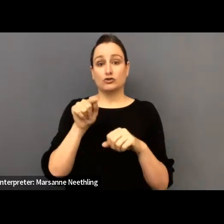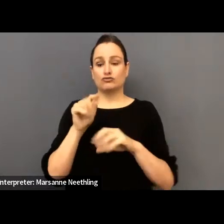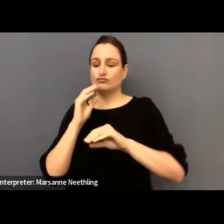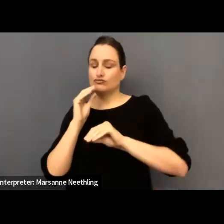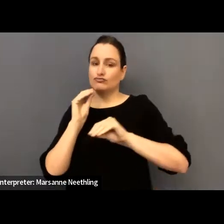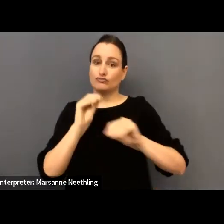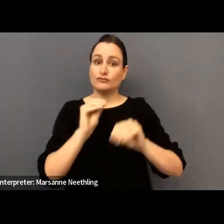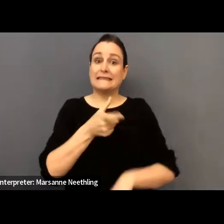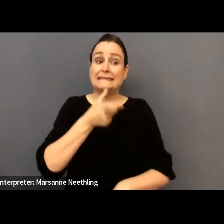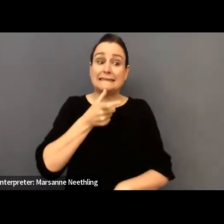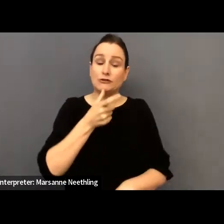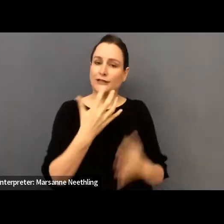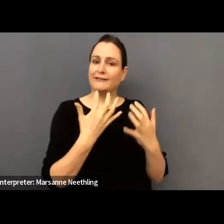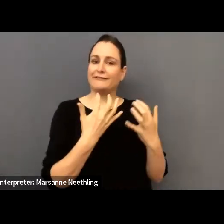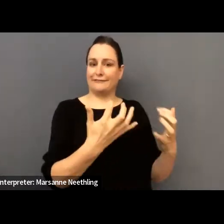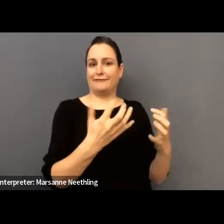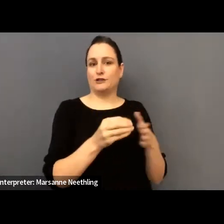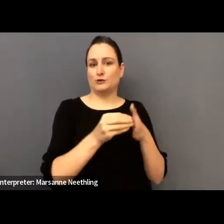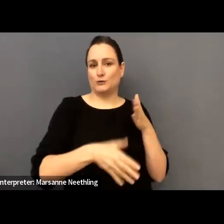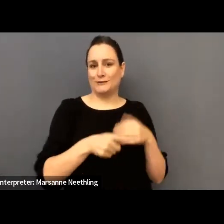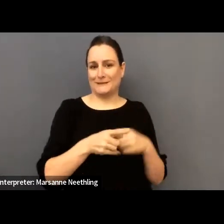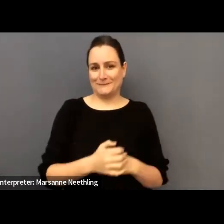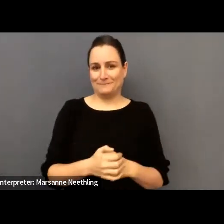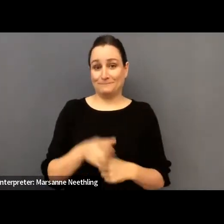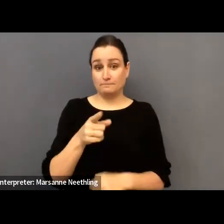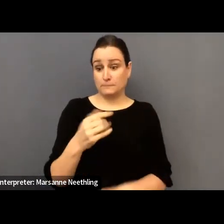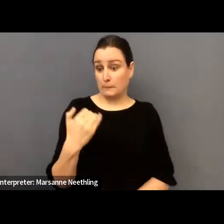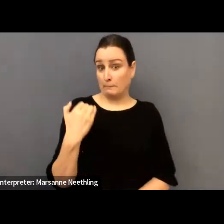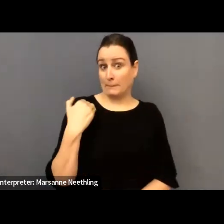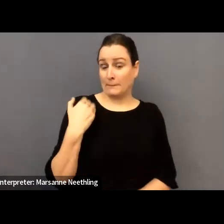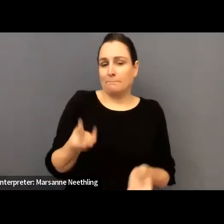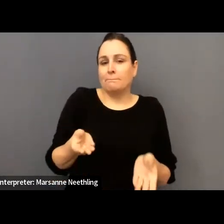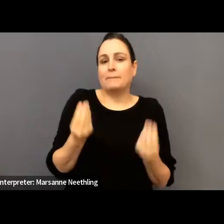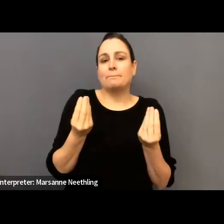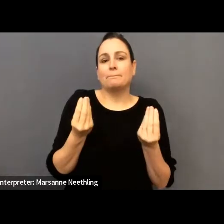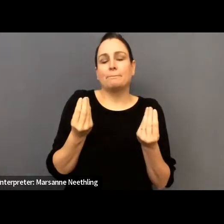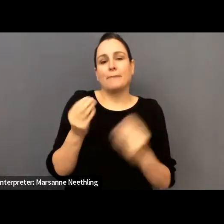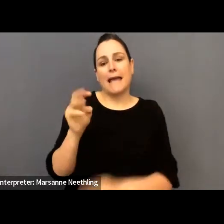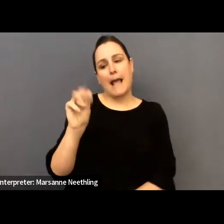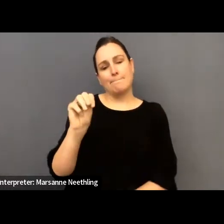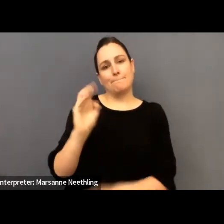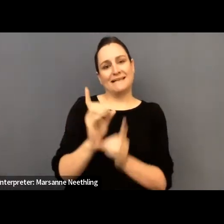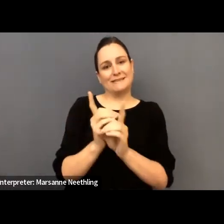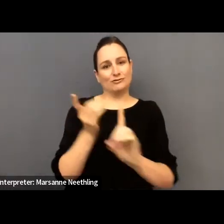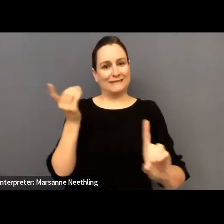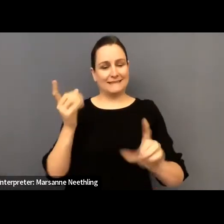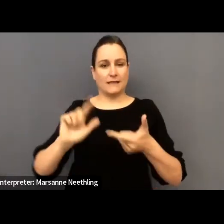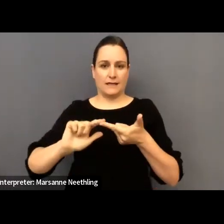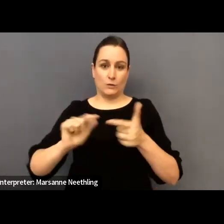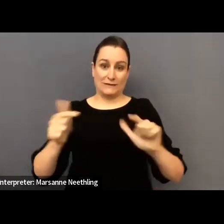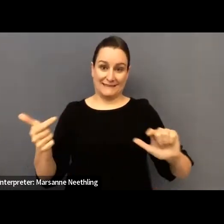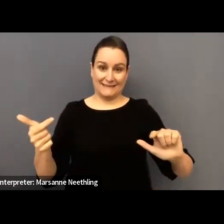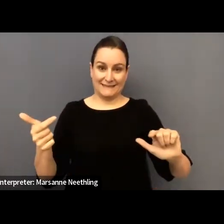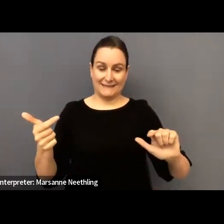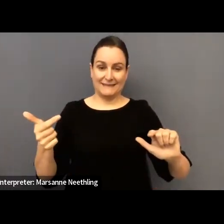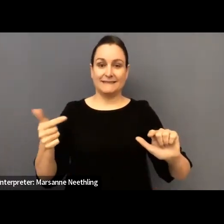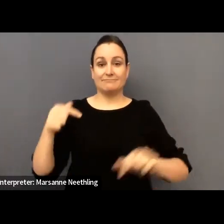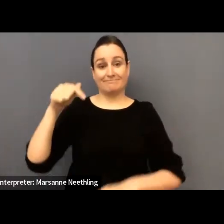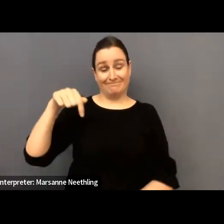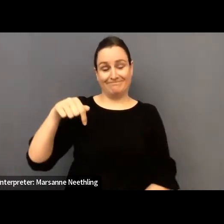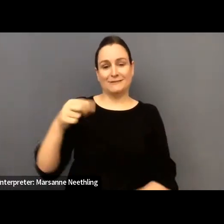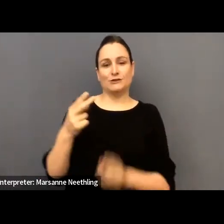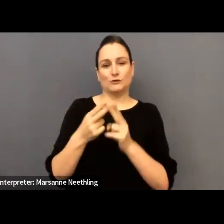students. She recently obtained a master's degree in linguistics from the University